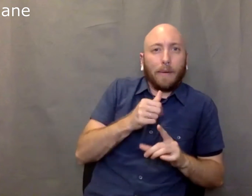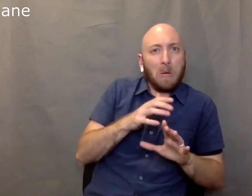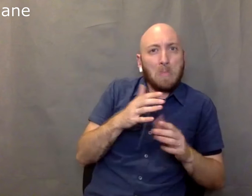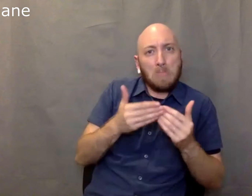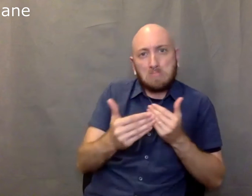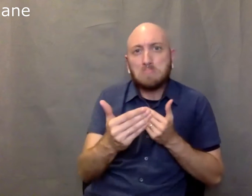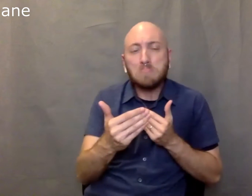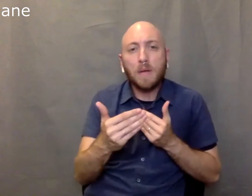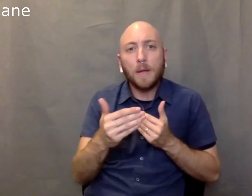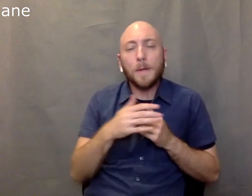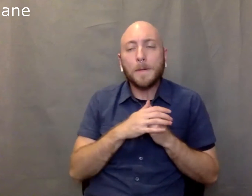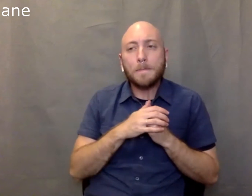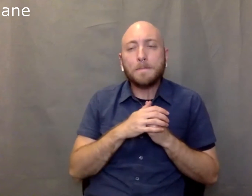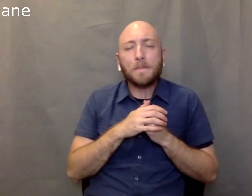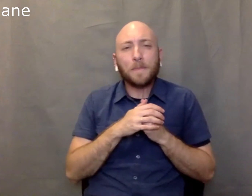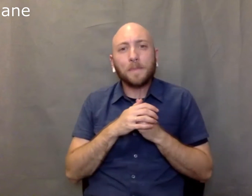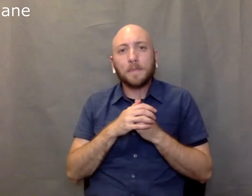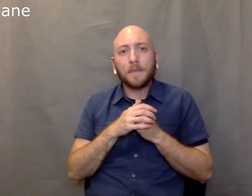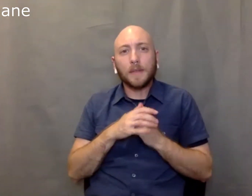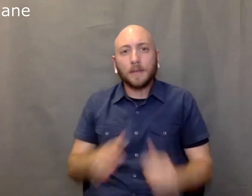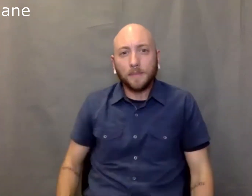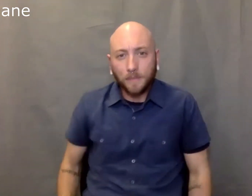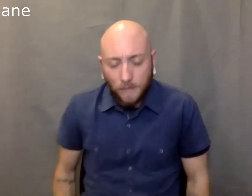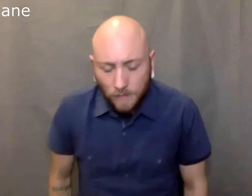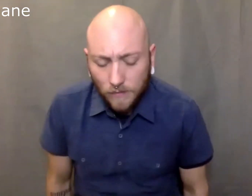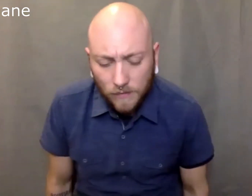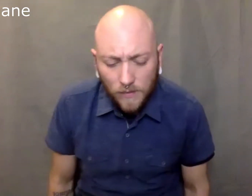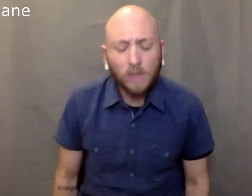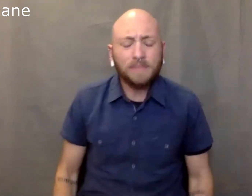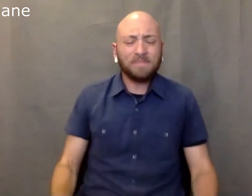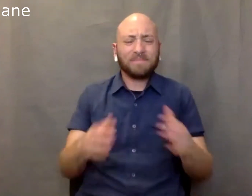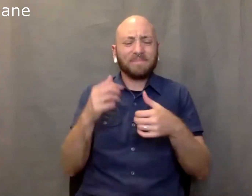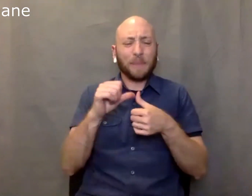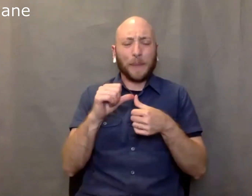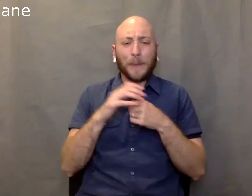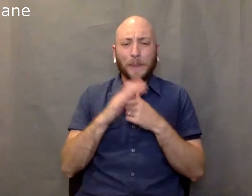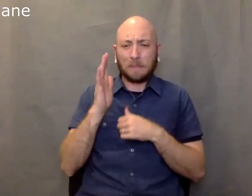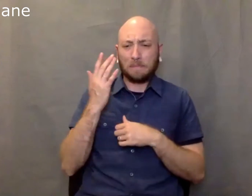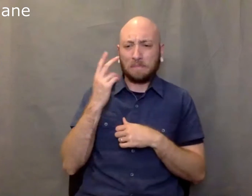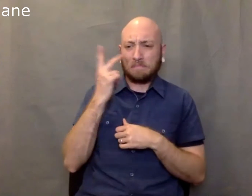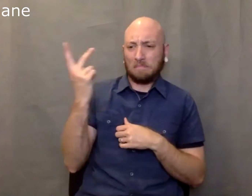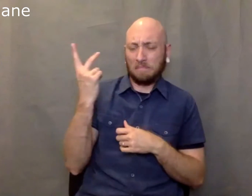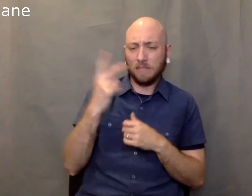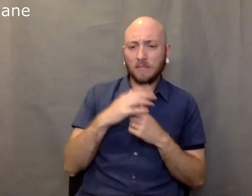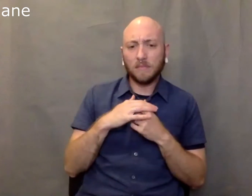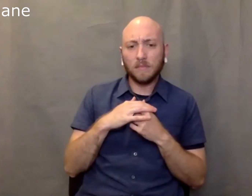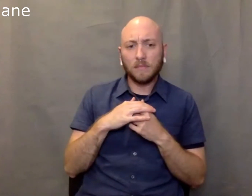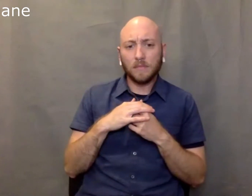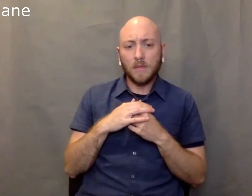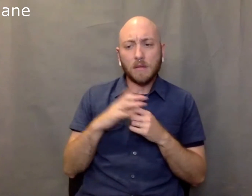And I remember going to this committee, like all I knew at this point was, service for my home group. So, setting